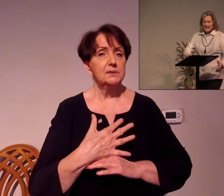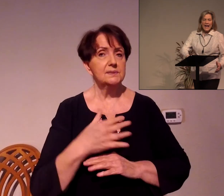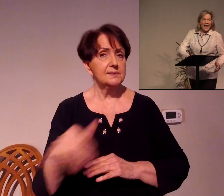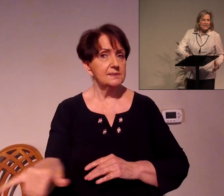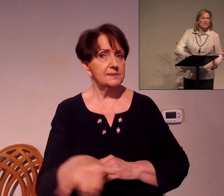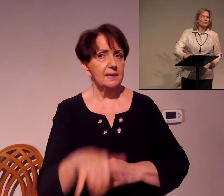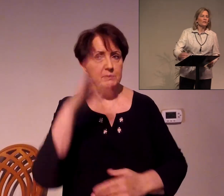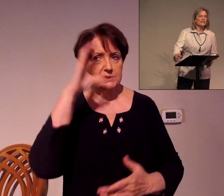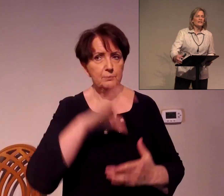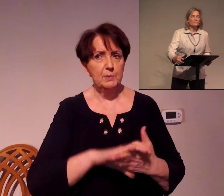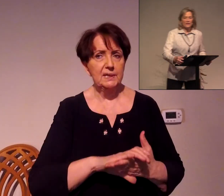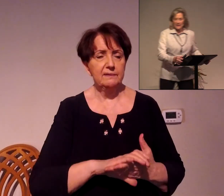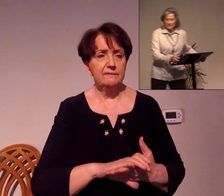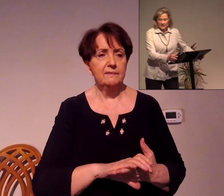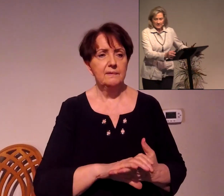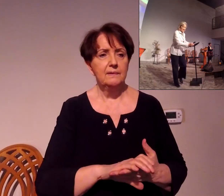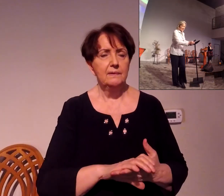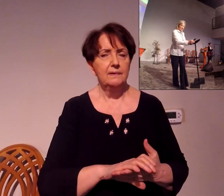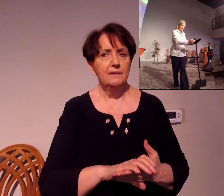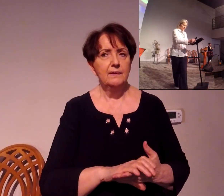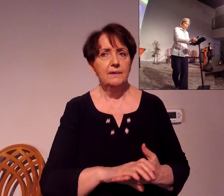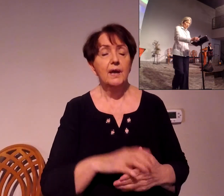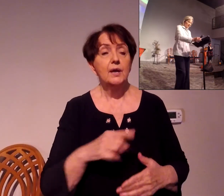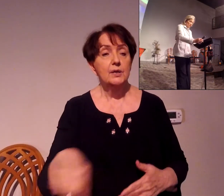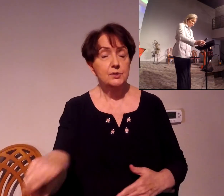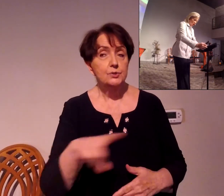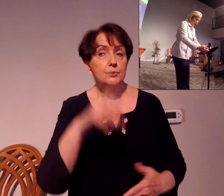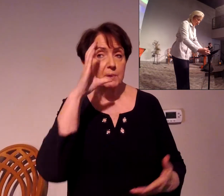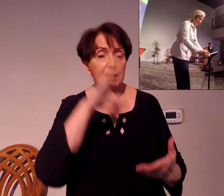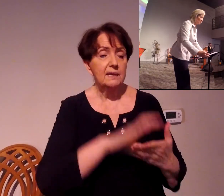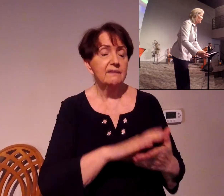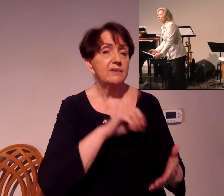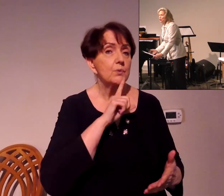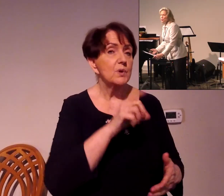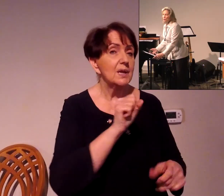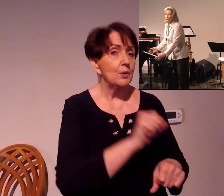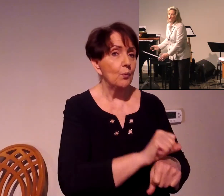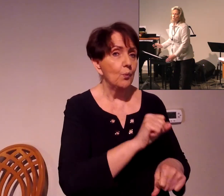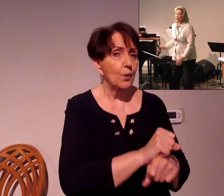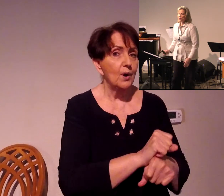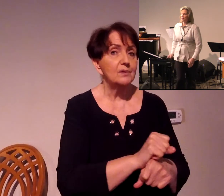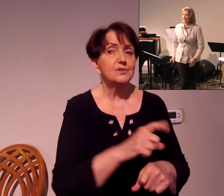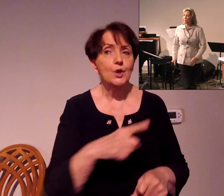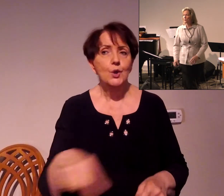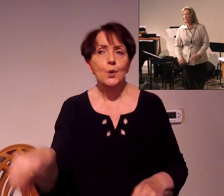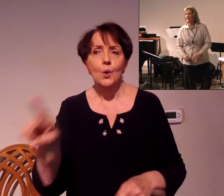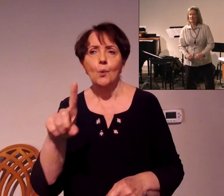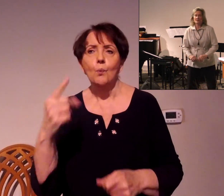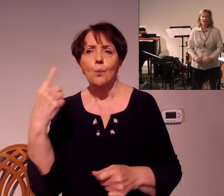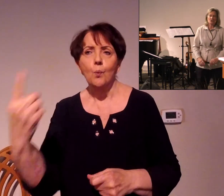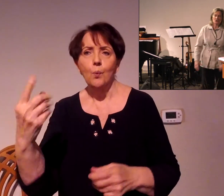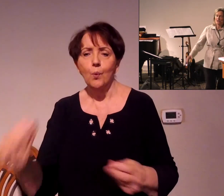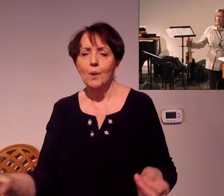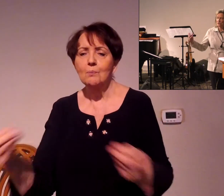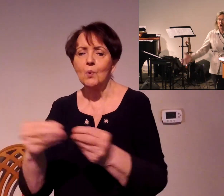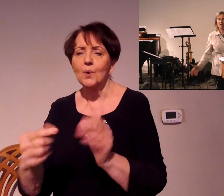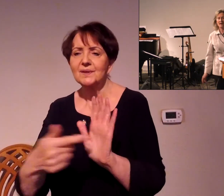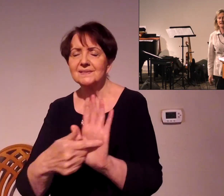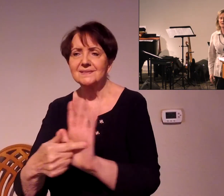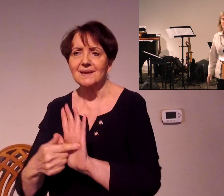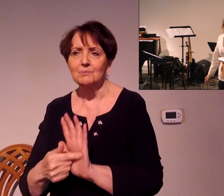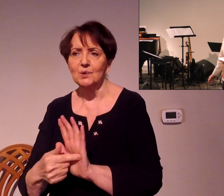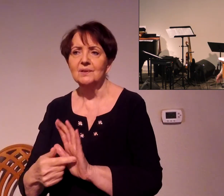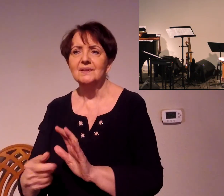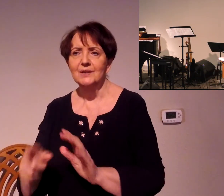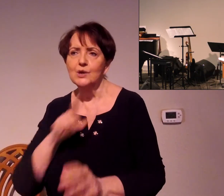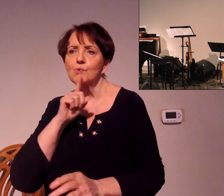believe. And as you believe that this stuff truly works, you are one more example that it does. You get to talk about